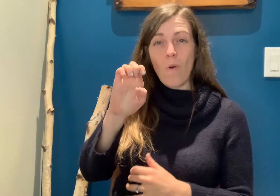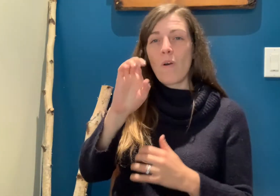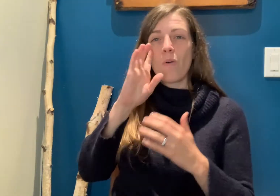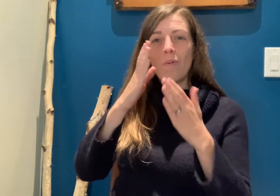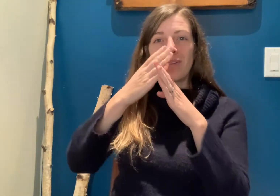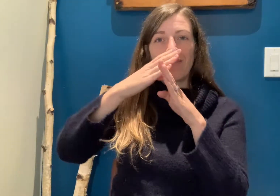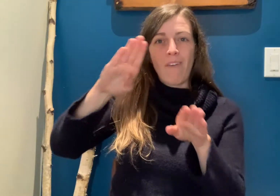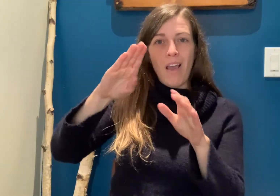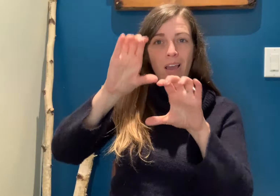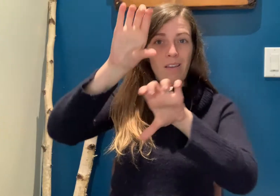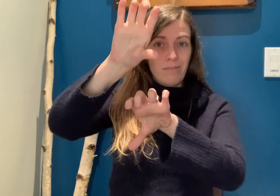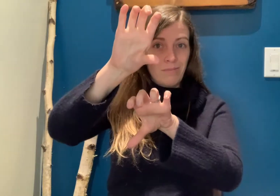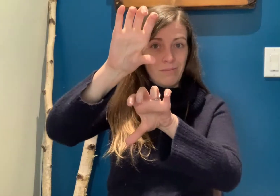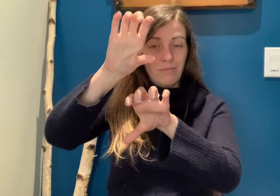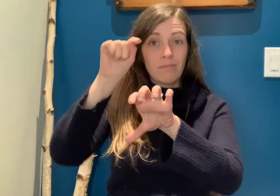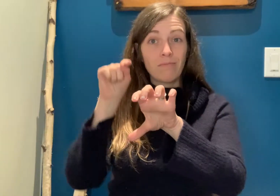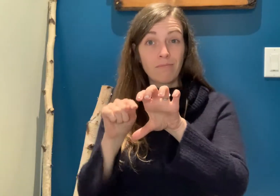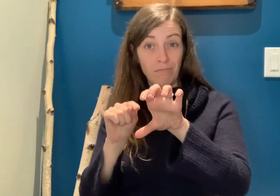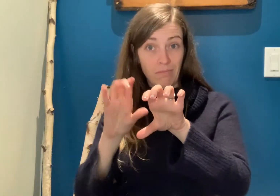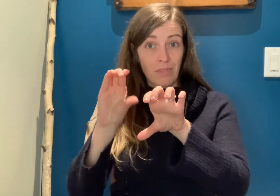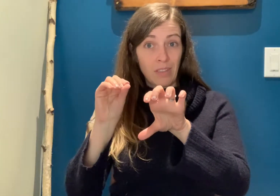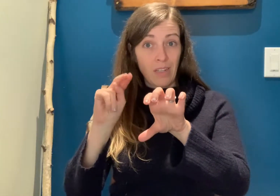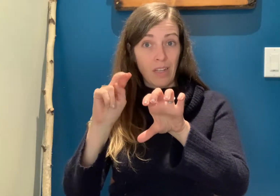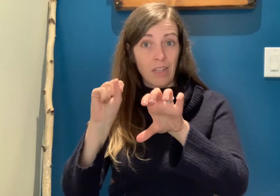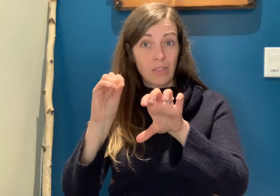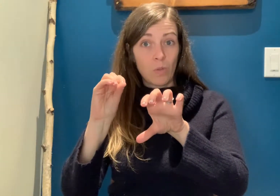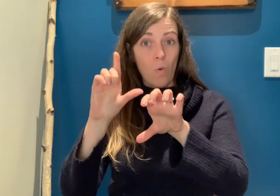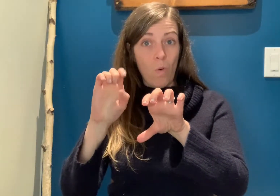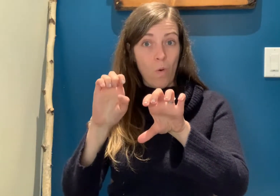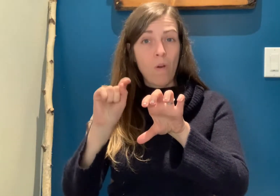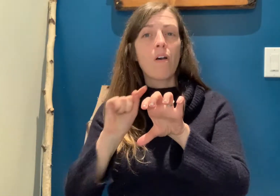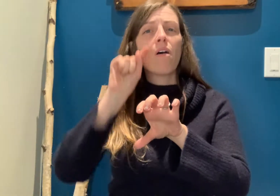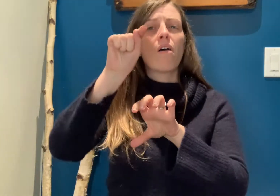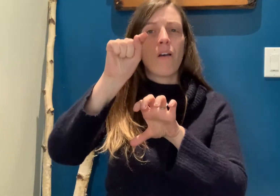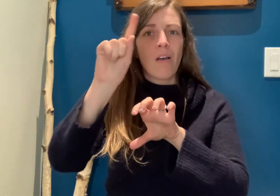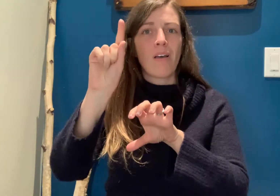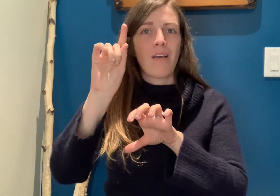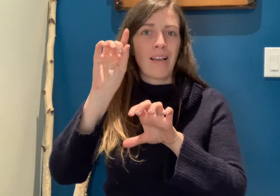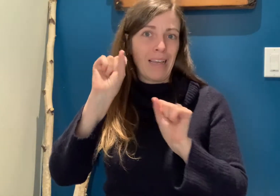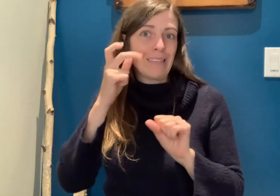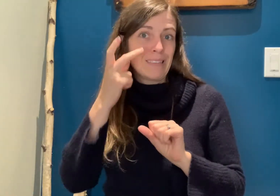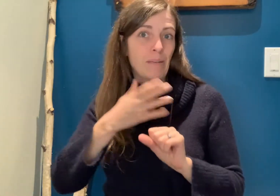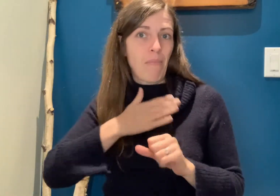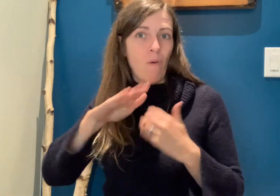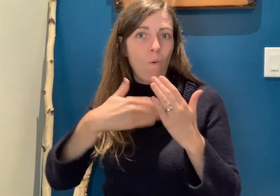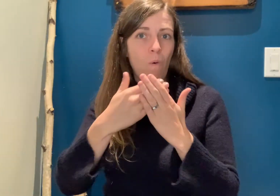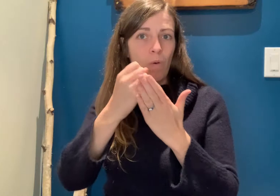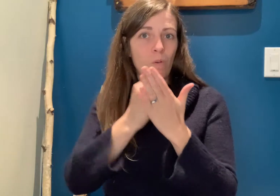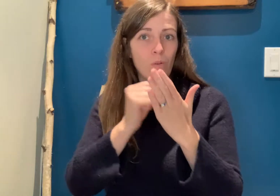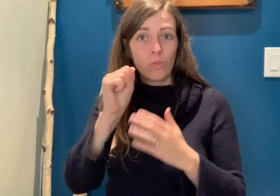So if I do that, you'll see that my console gets divided, so the console shows up in the bottom left, and on the top you can see the